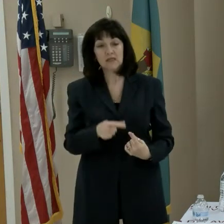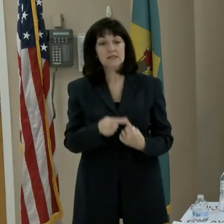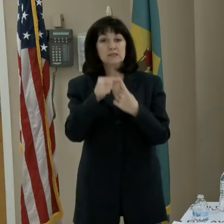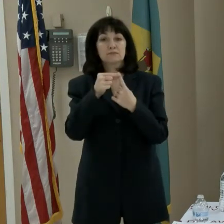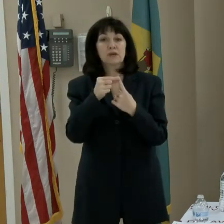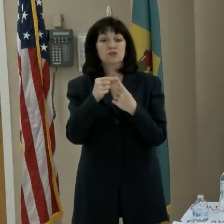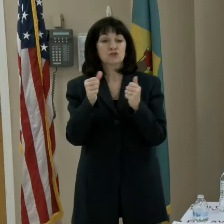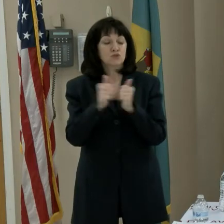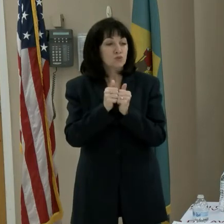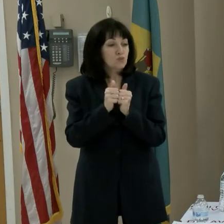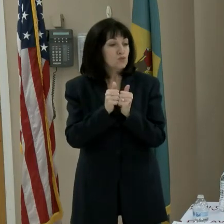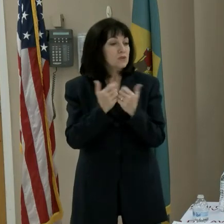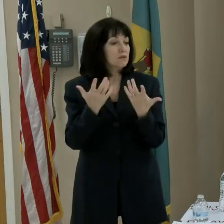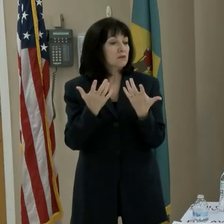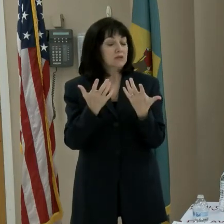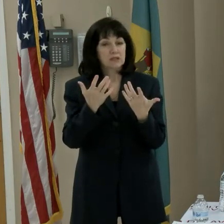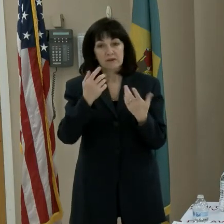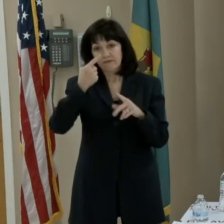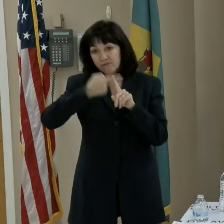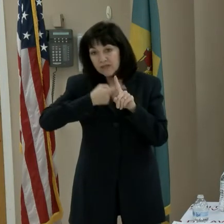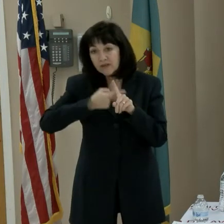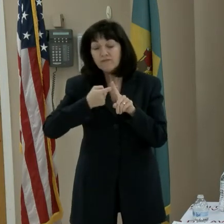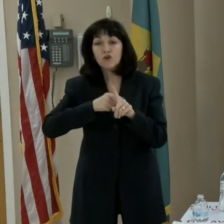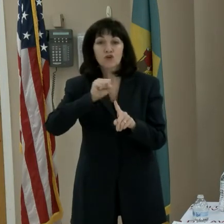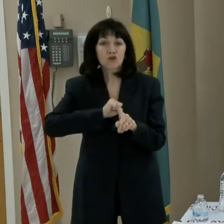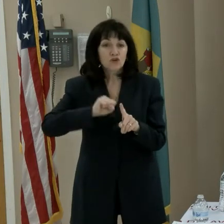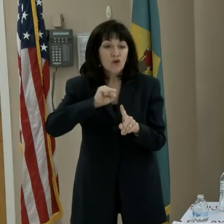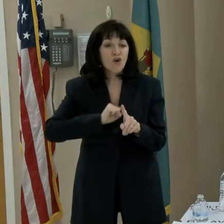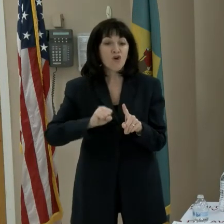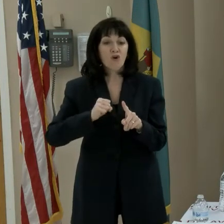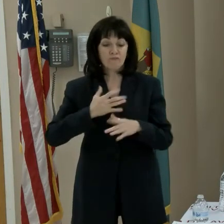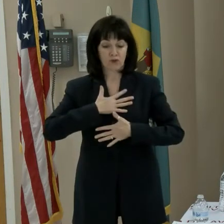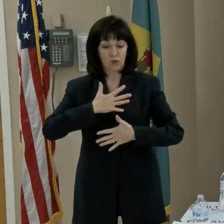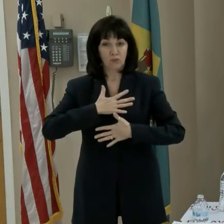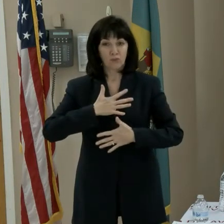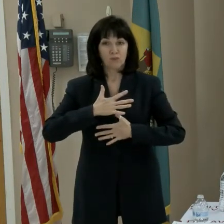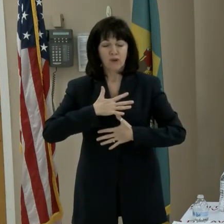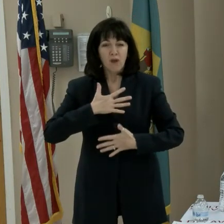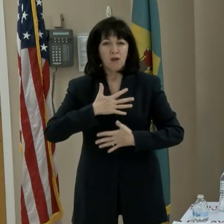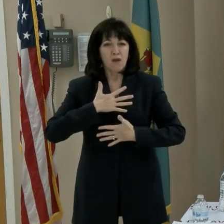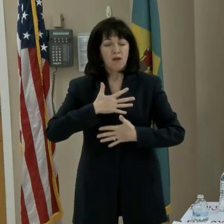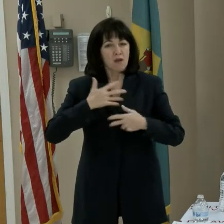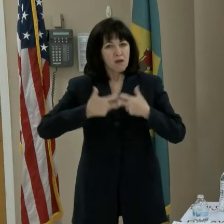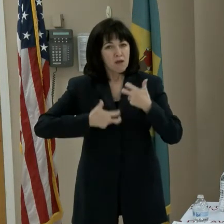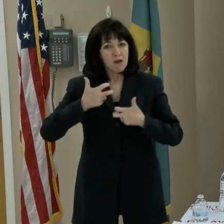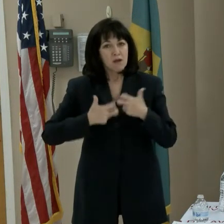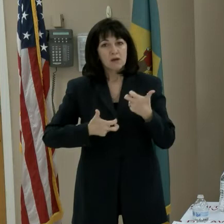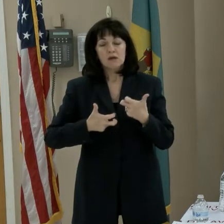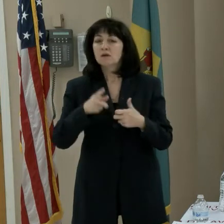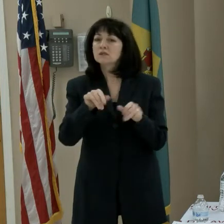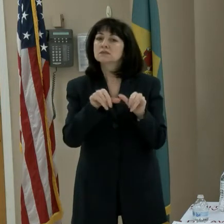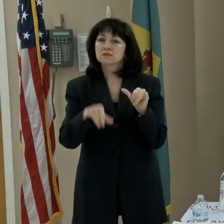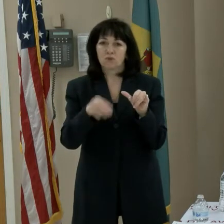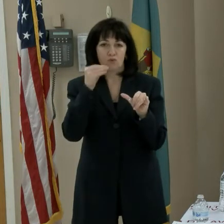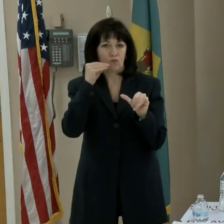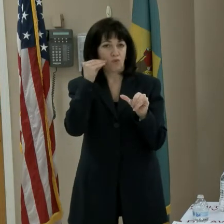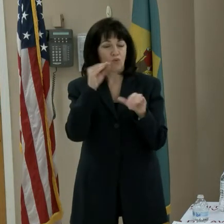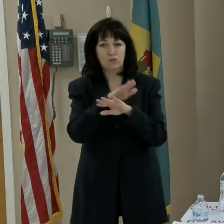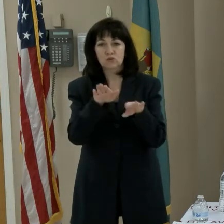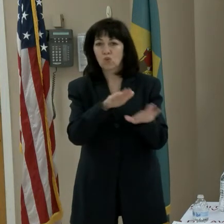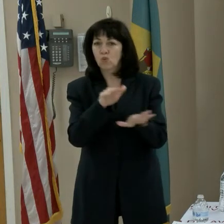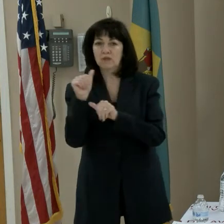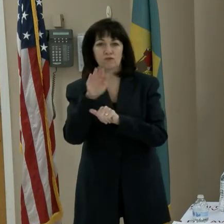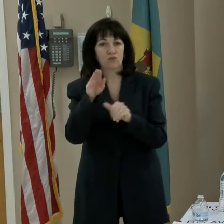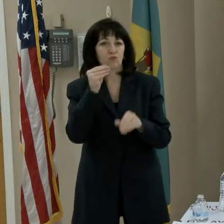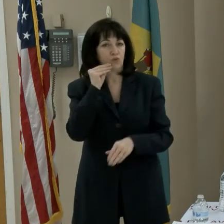fever, or cough, or shortness of breath, do not leave your home. And whether you